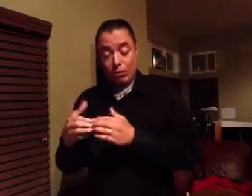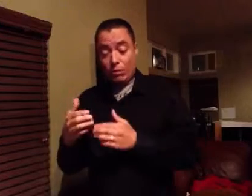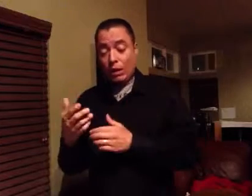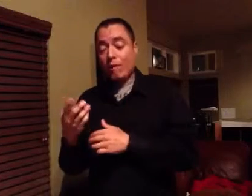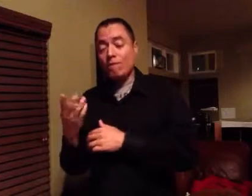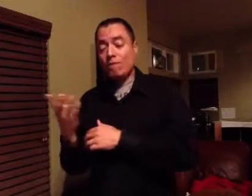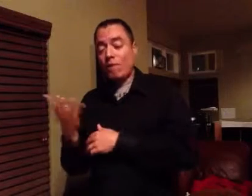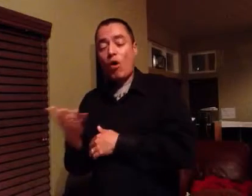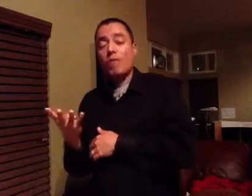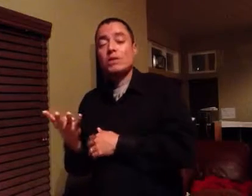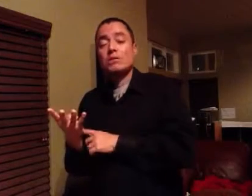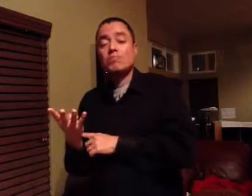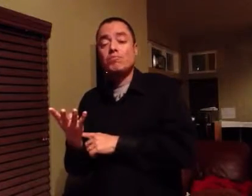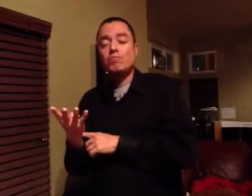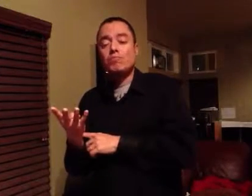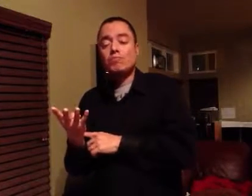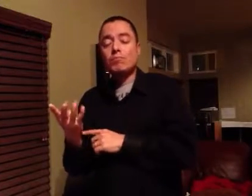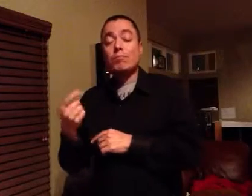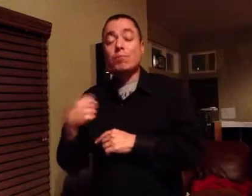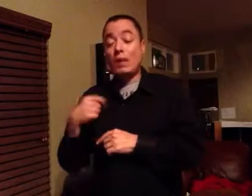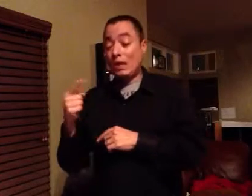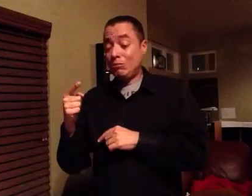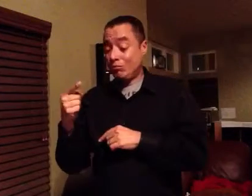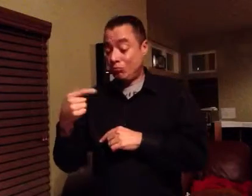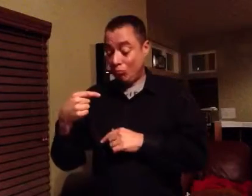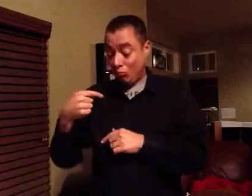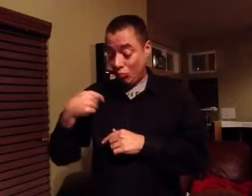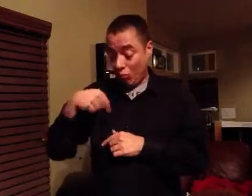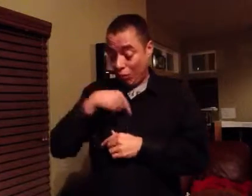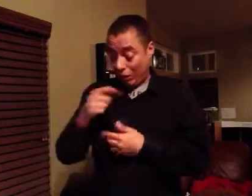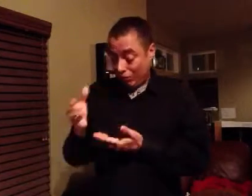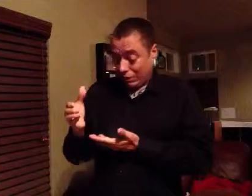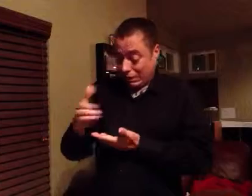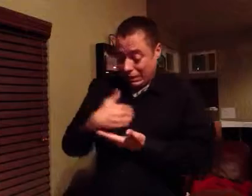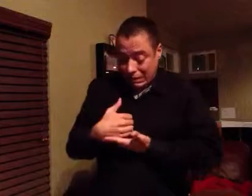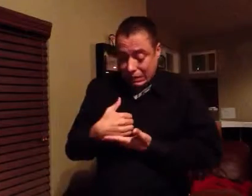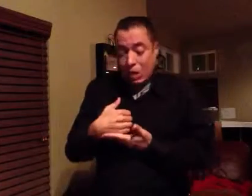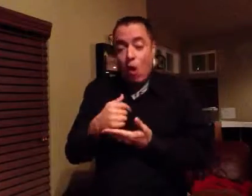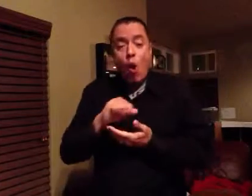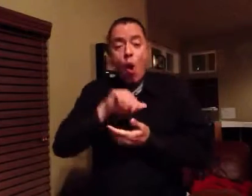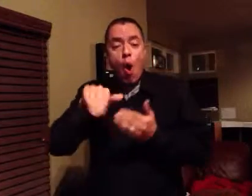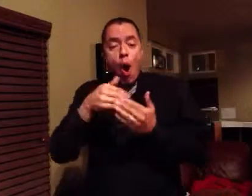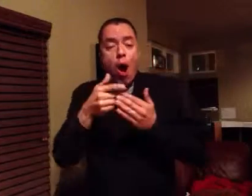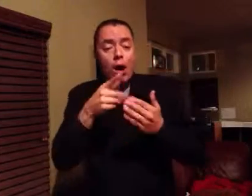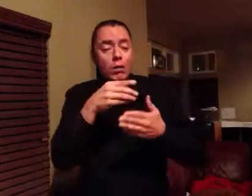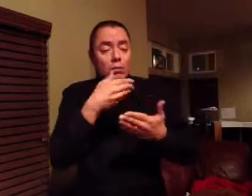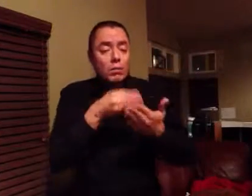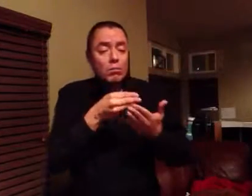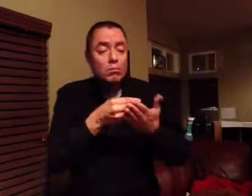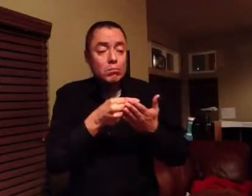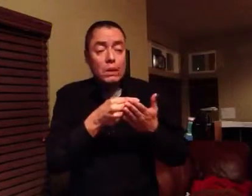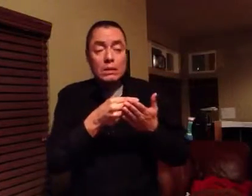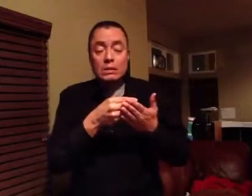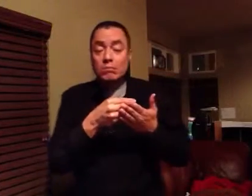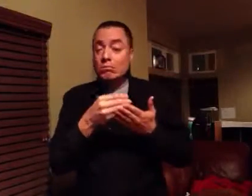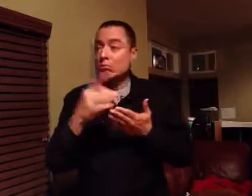We've raised all the money to come here ourselves, to come 5,000 miles to tell you adults you must change your ways.